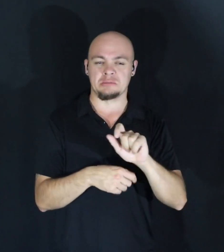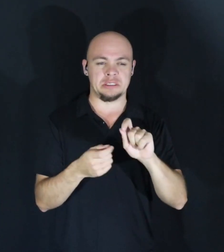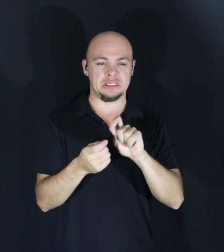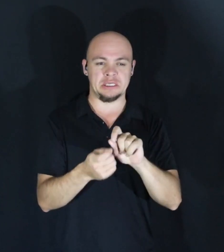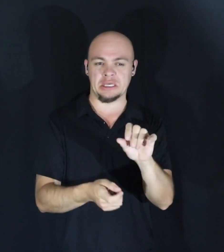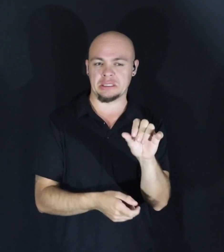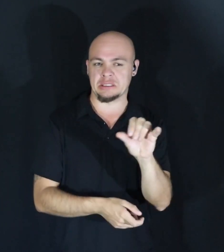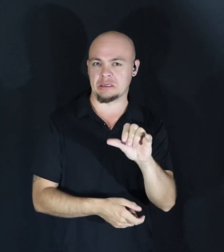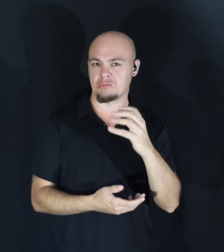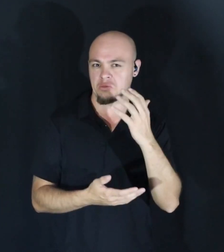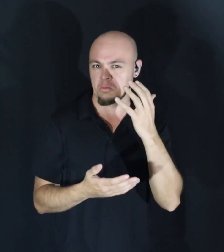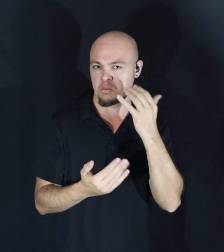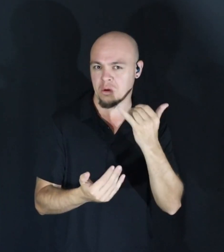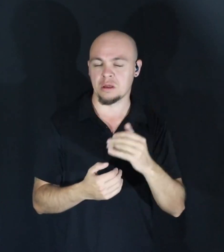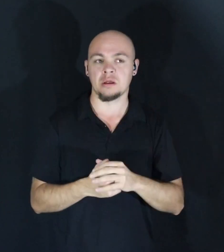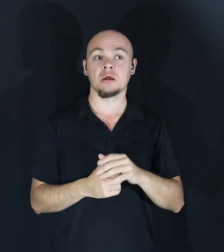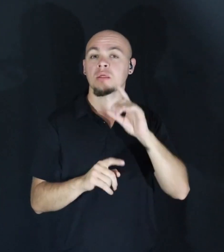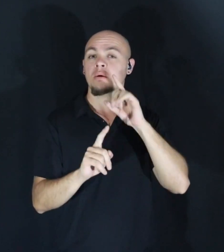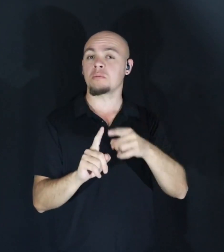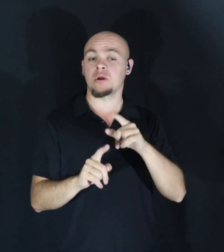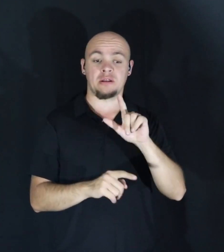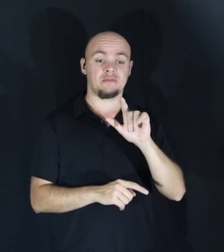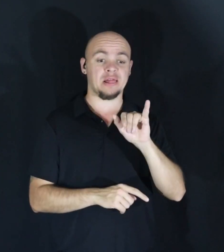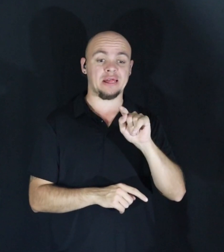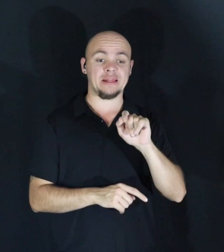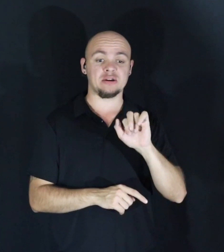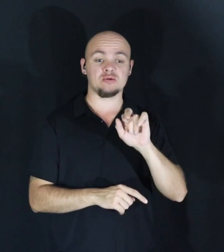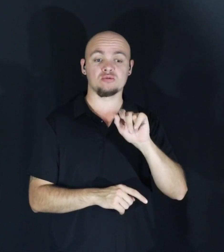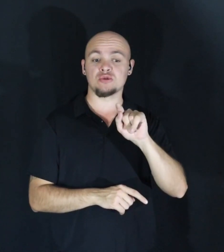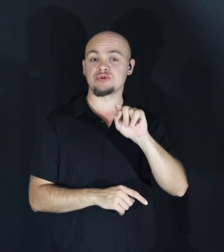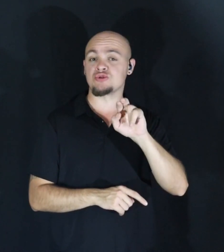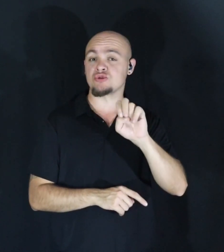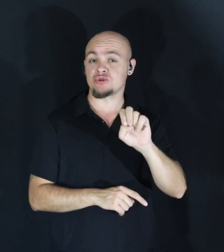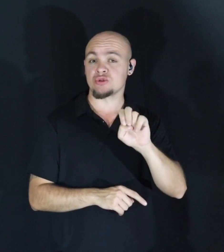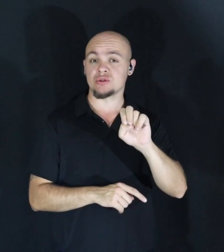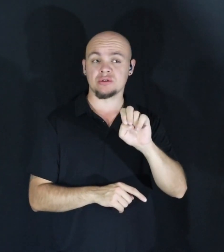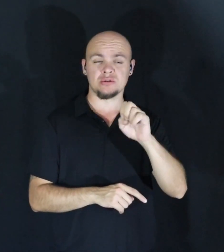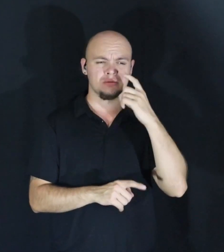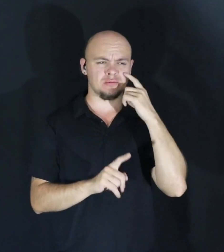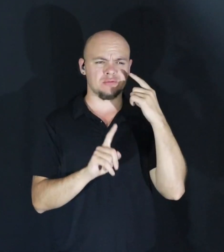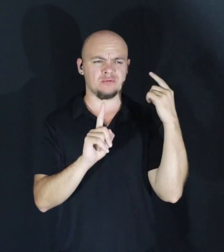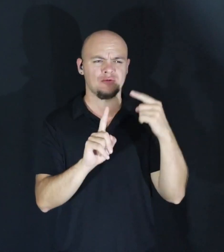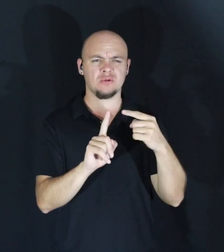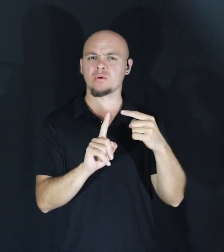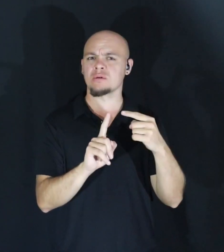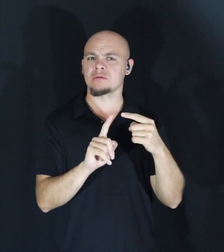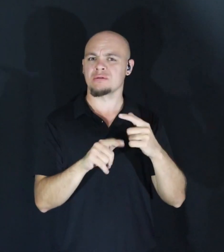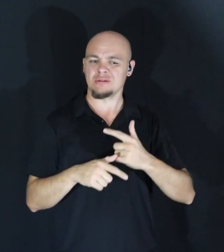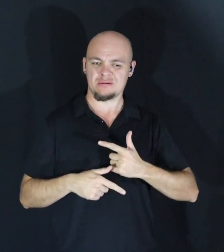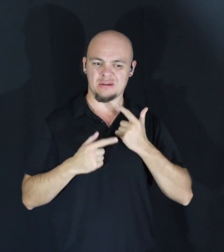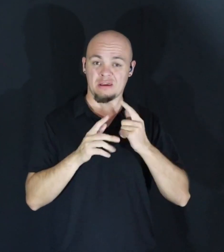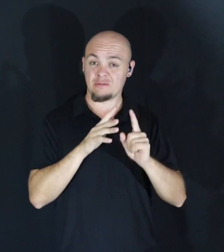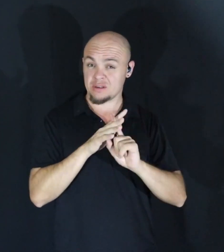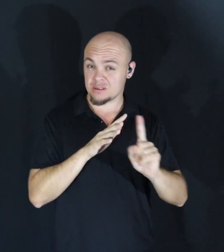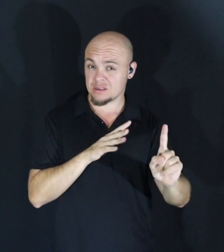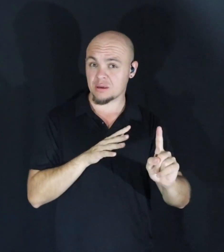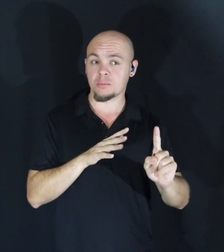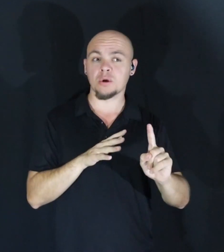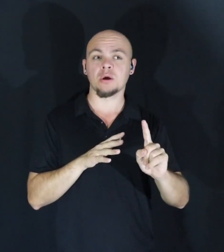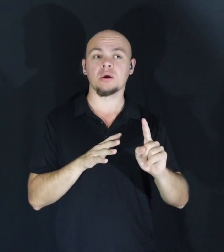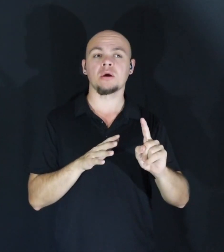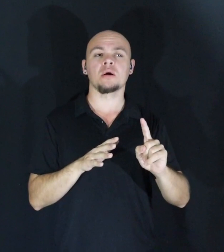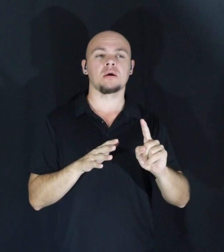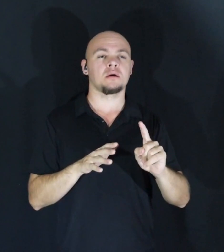mean, isn't the whole point of literature to escape our reality? We can only benefit from uplifting